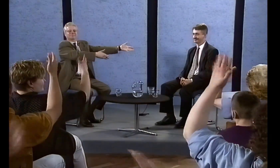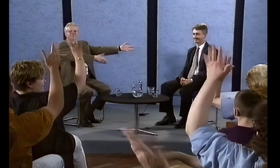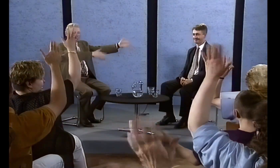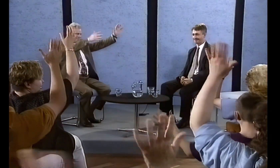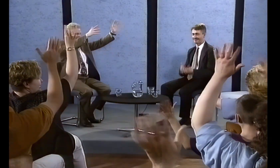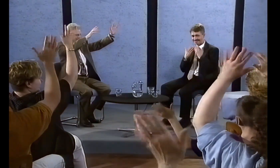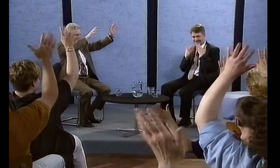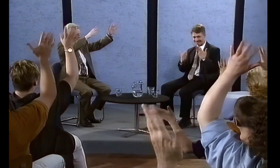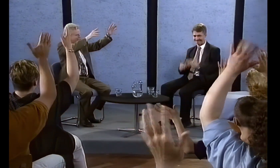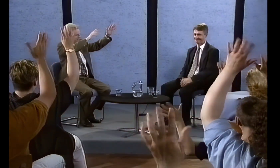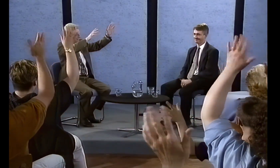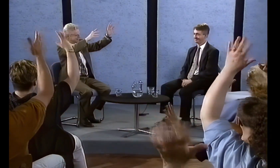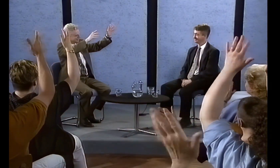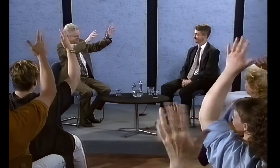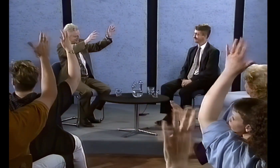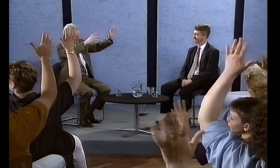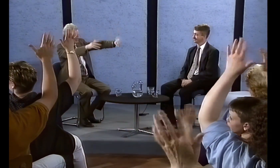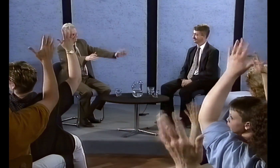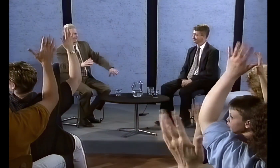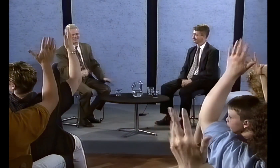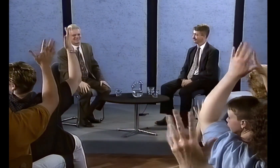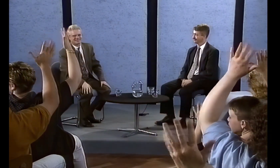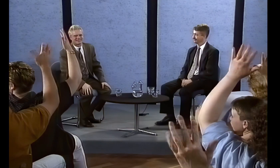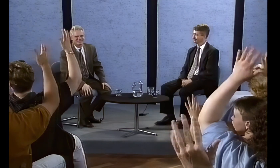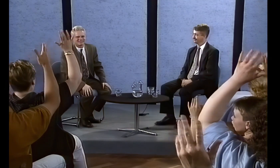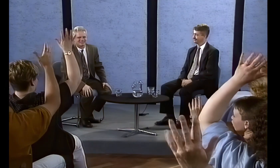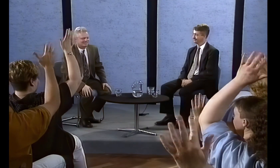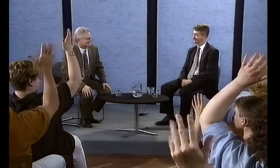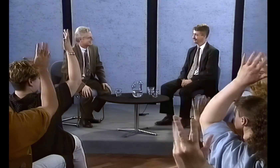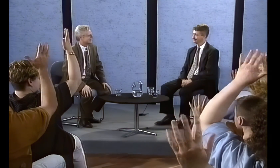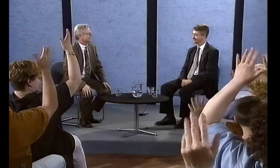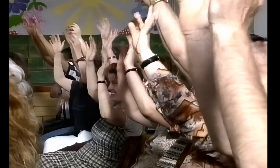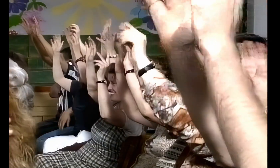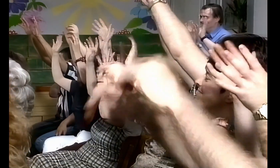Thank you.